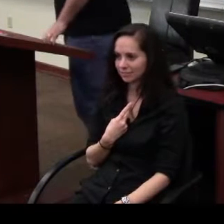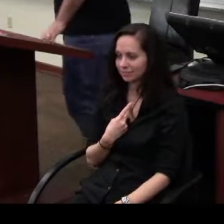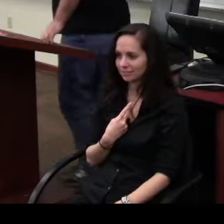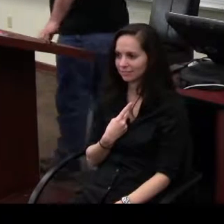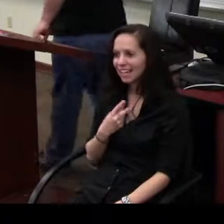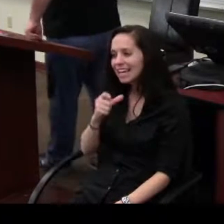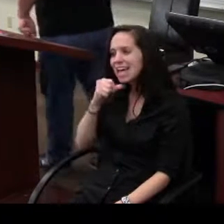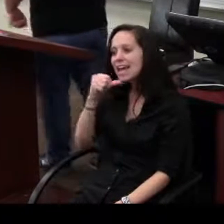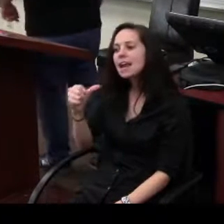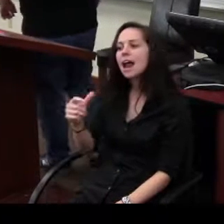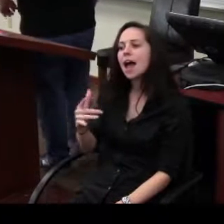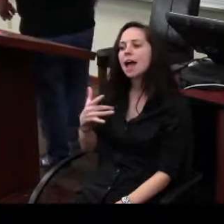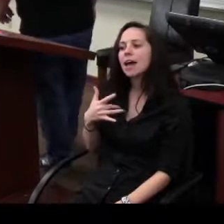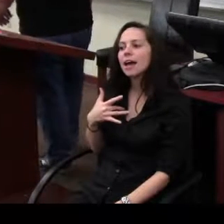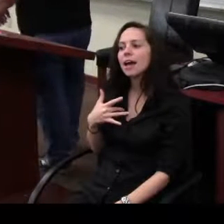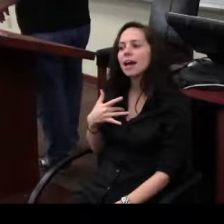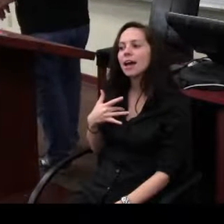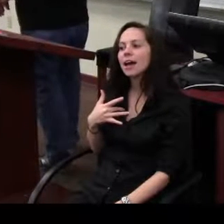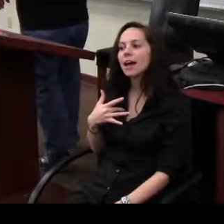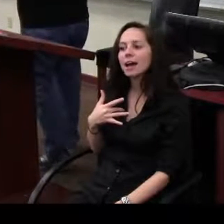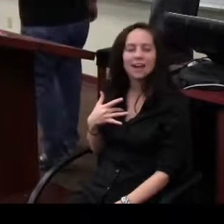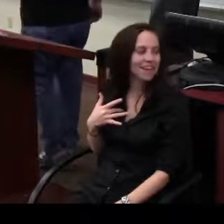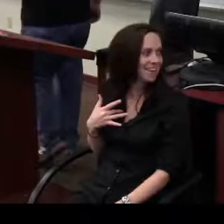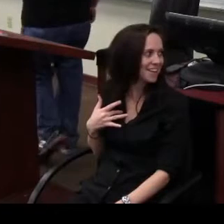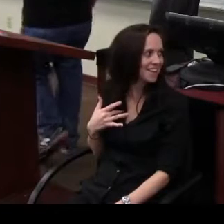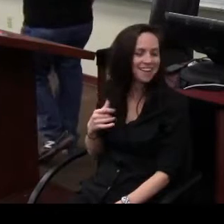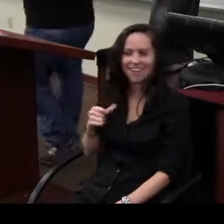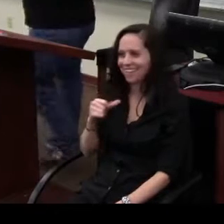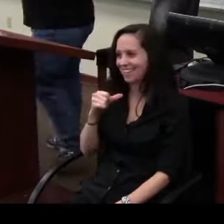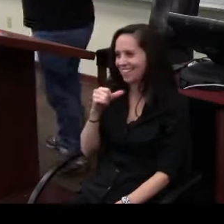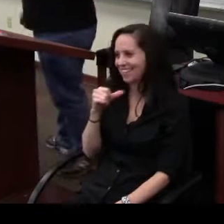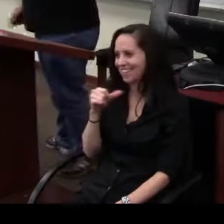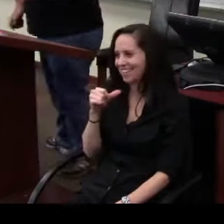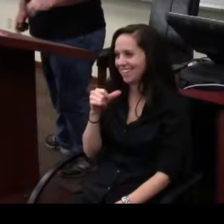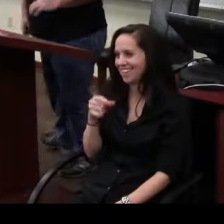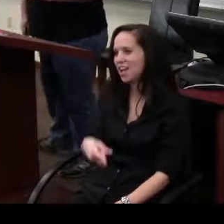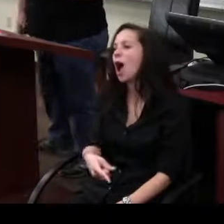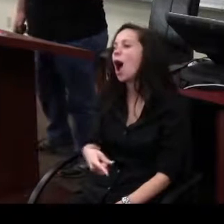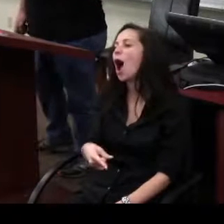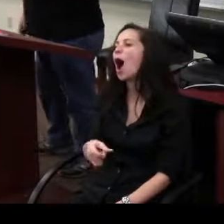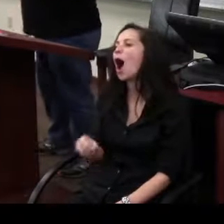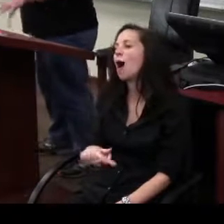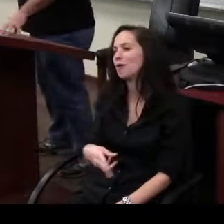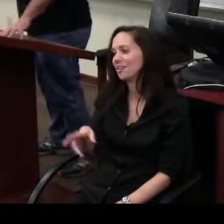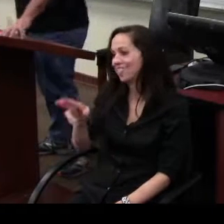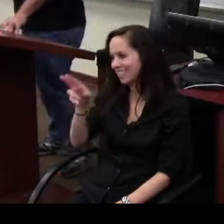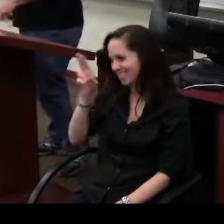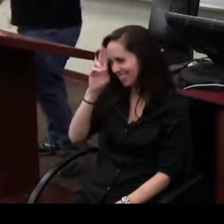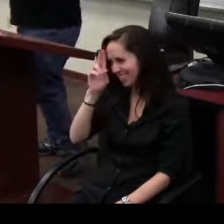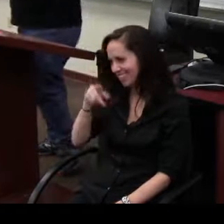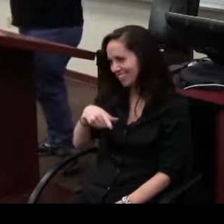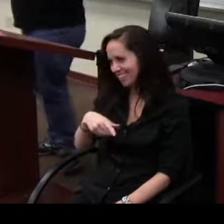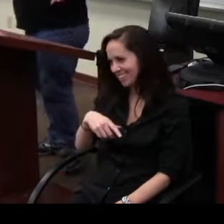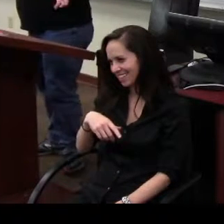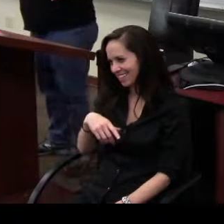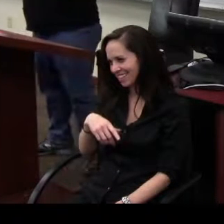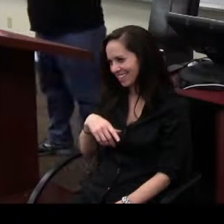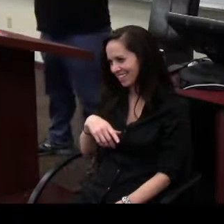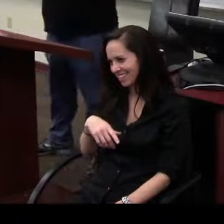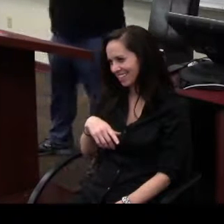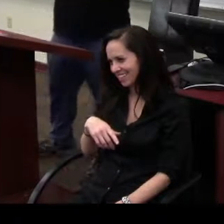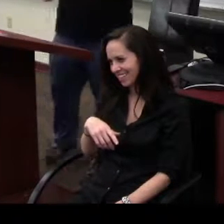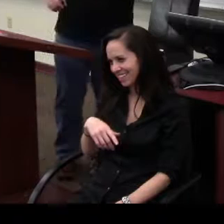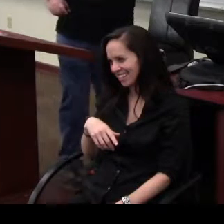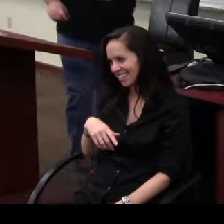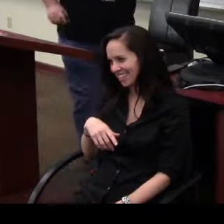It's not typical, but, you know, it definitely happens. This is one. This was Leone AG. It's a multinational company